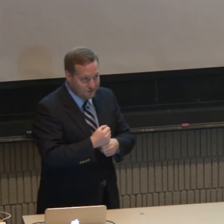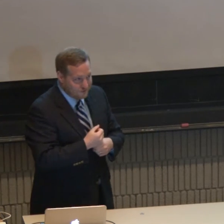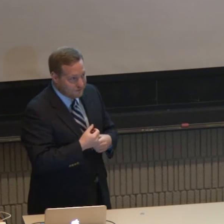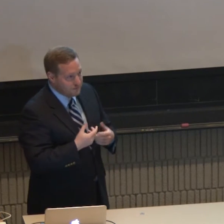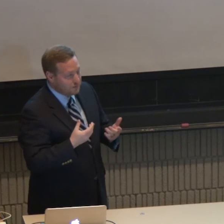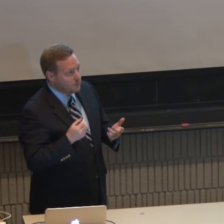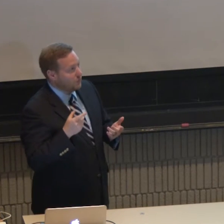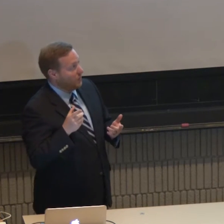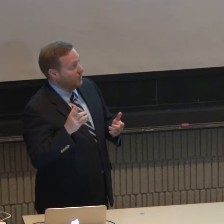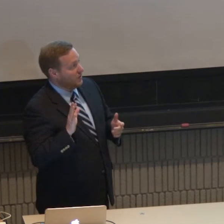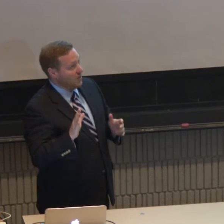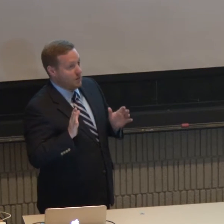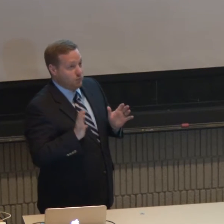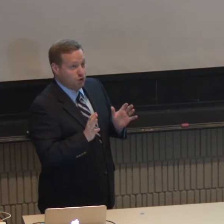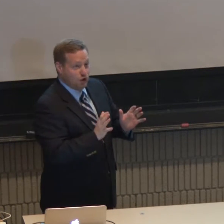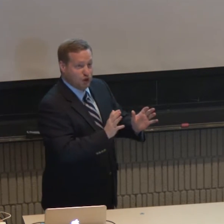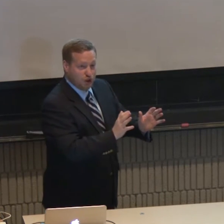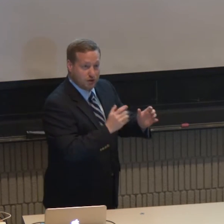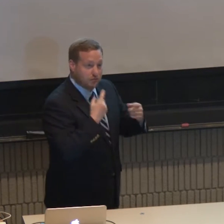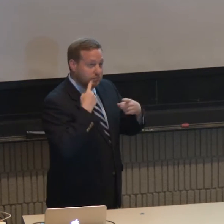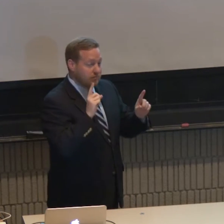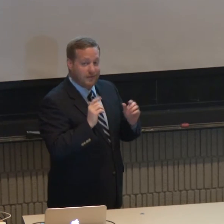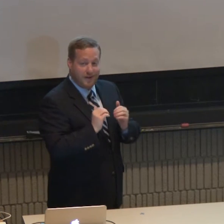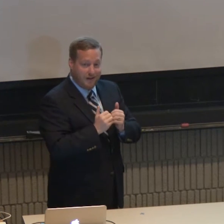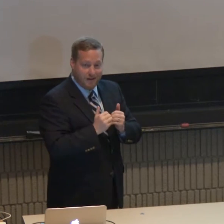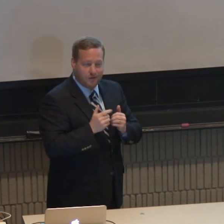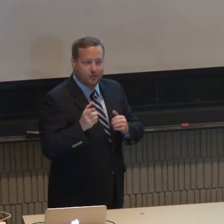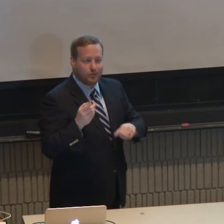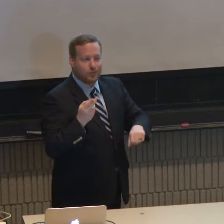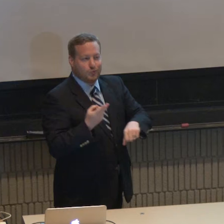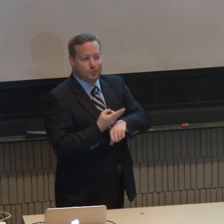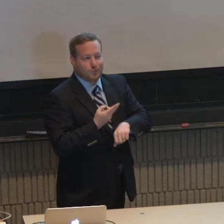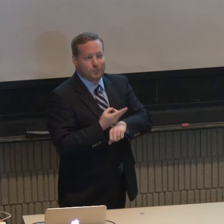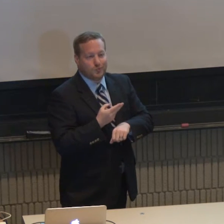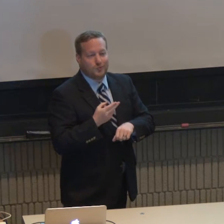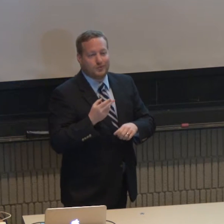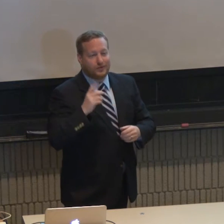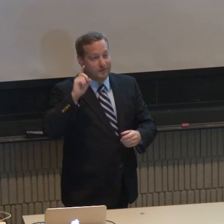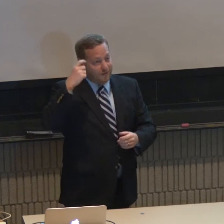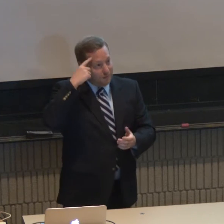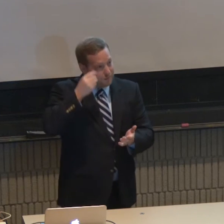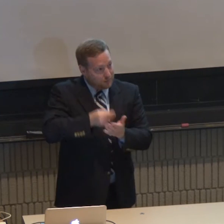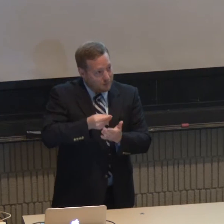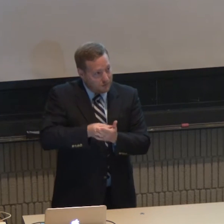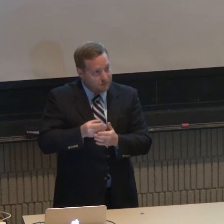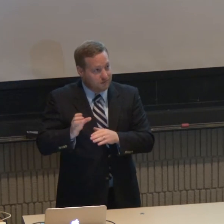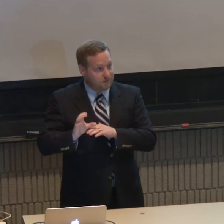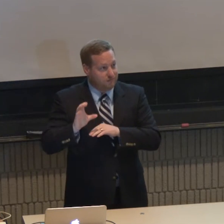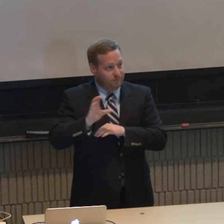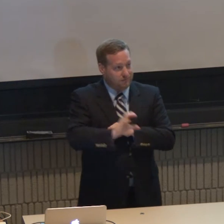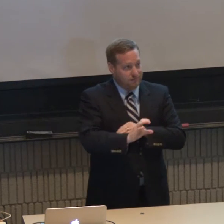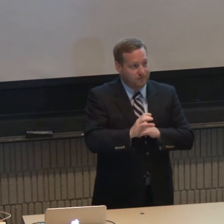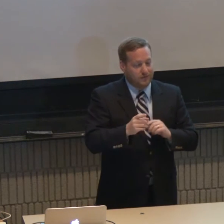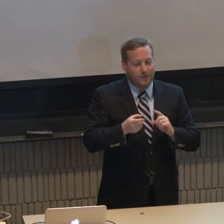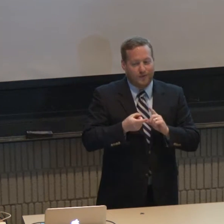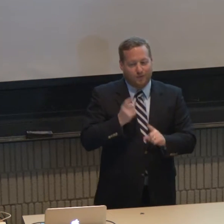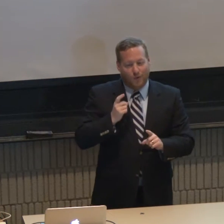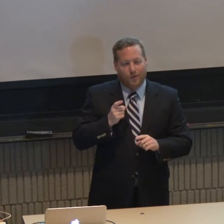rise, but deafness is definitely on the decline. And there's been a tremendous